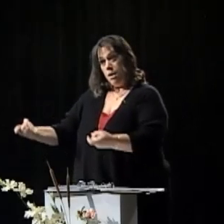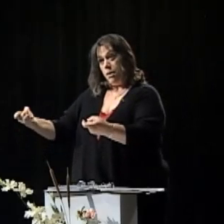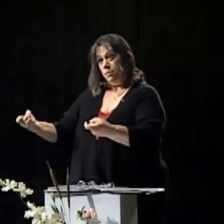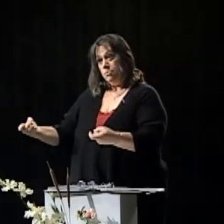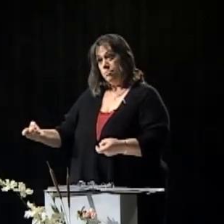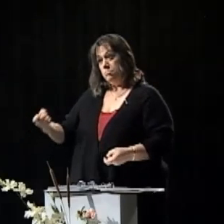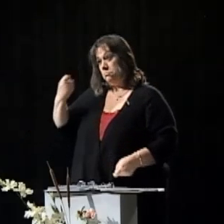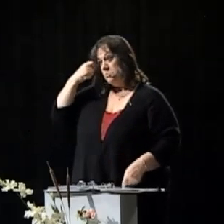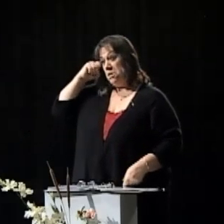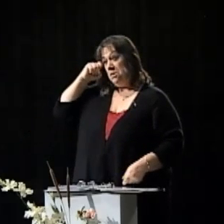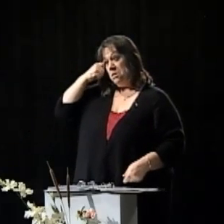skiing, an onion.